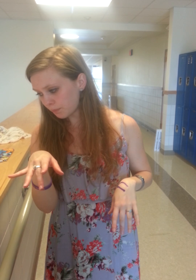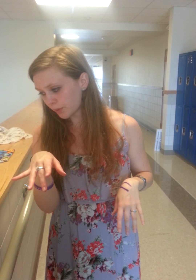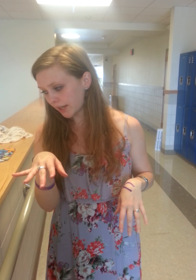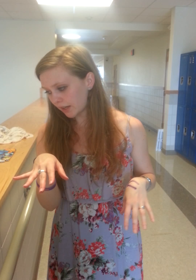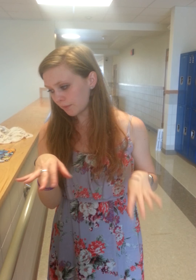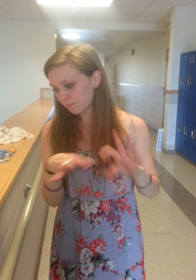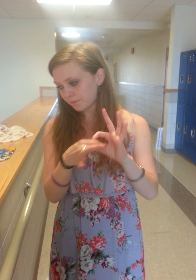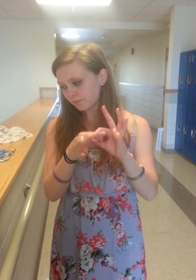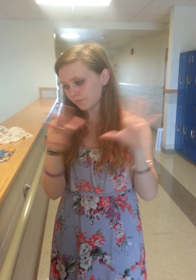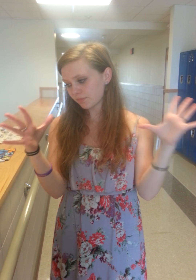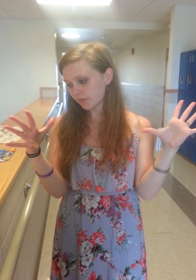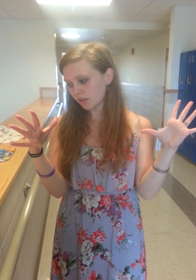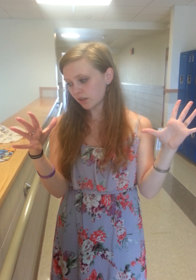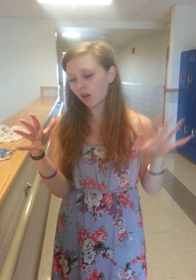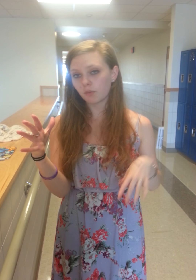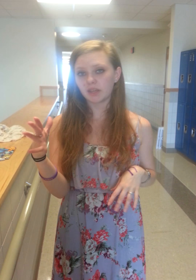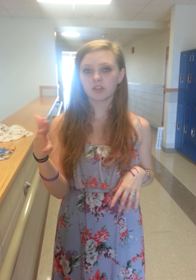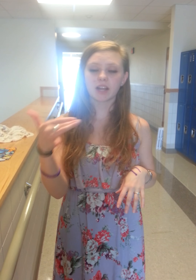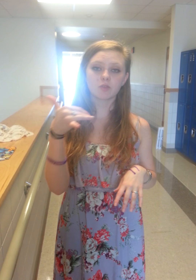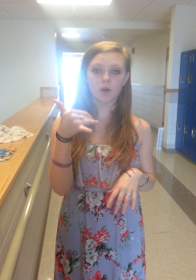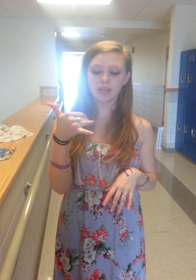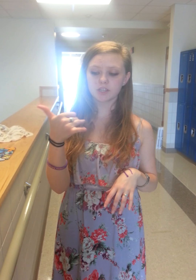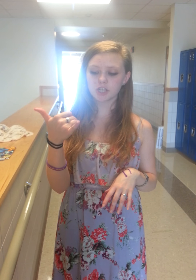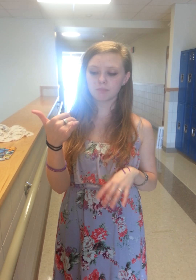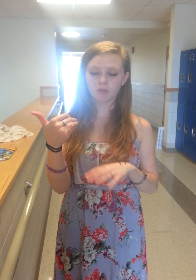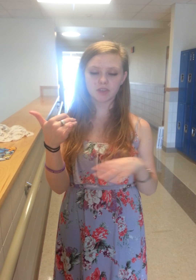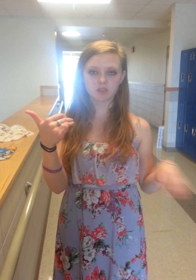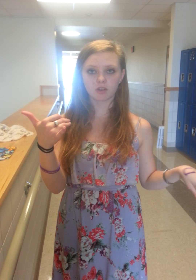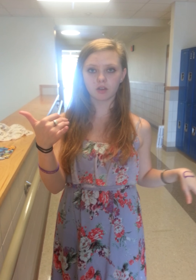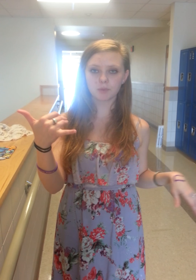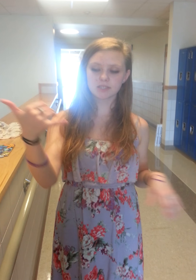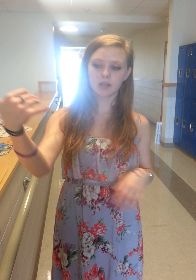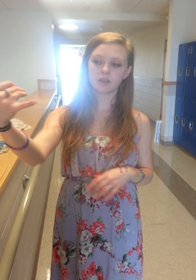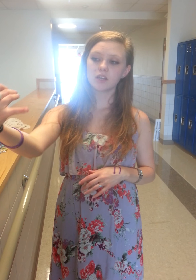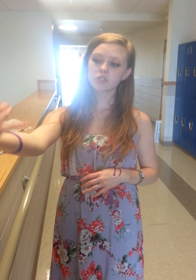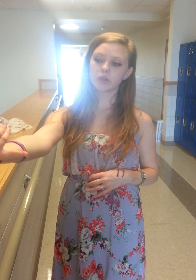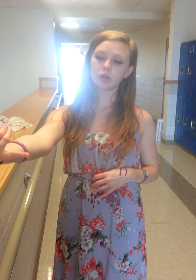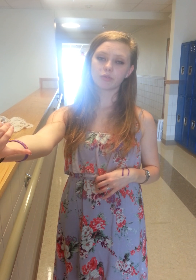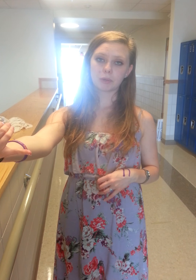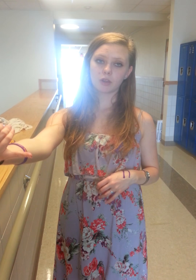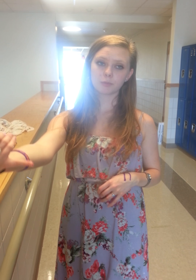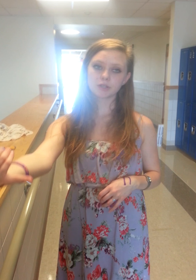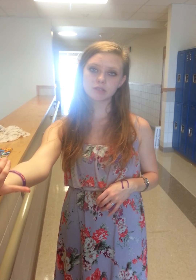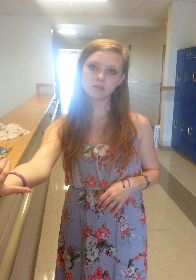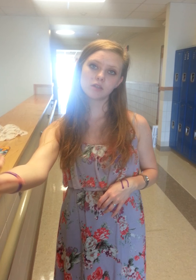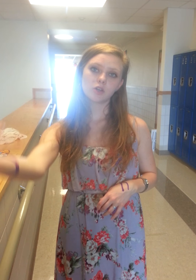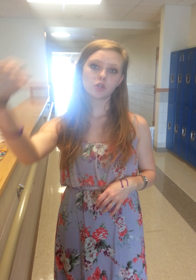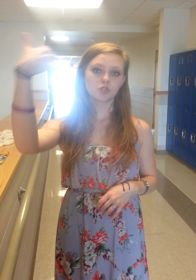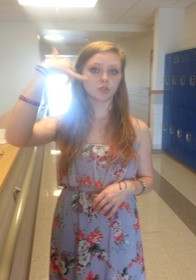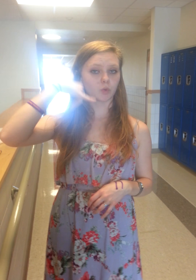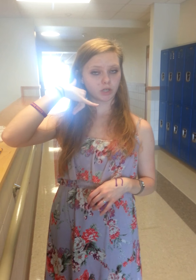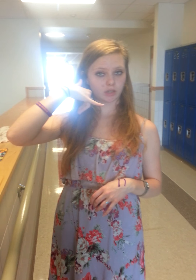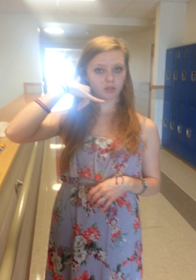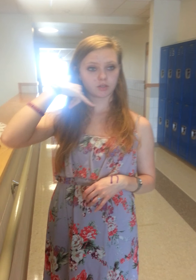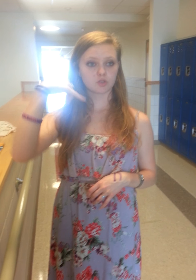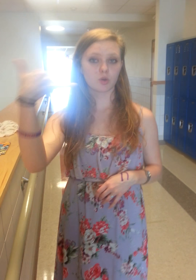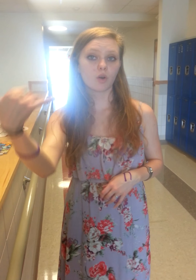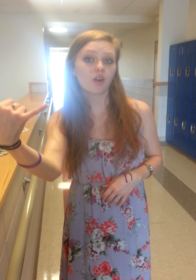break up, call me. You're going to have a Y hand shape, palm facing your non-dominant side. It's going to go from another person to your ear. So